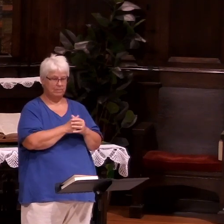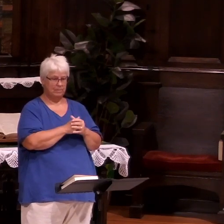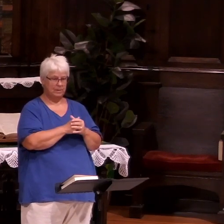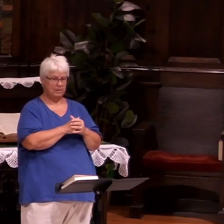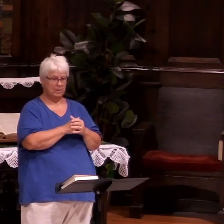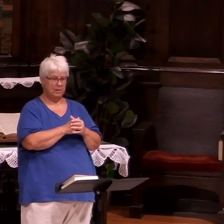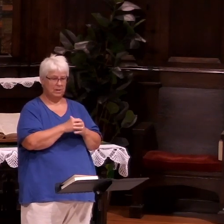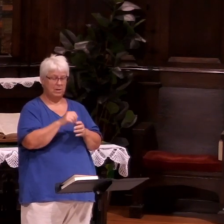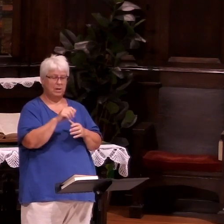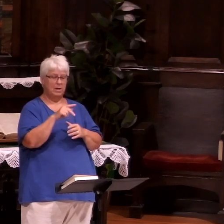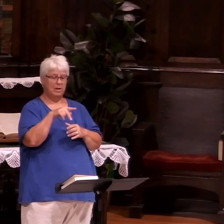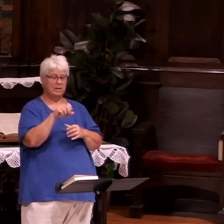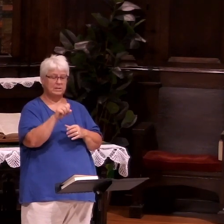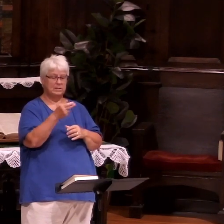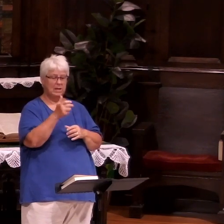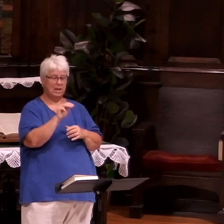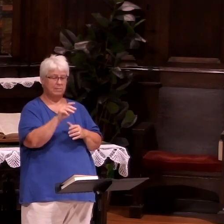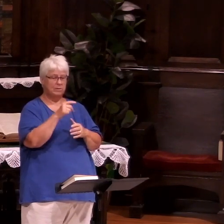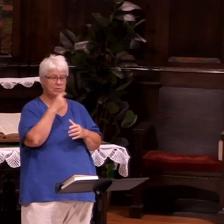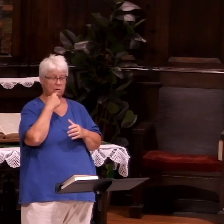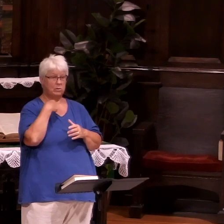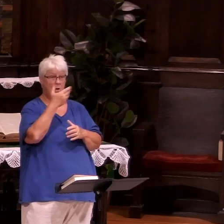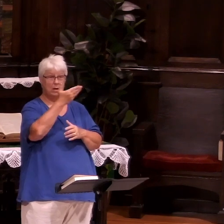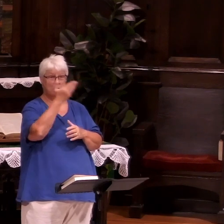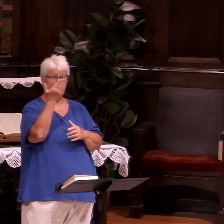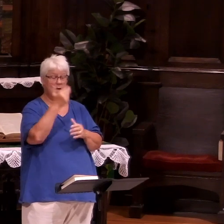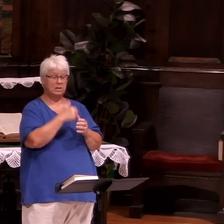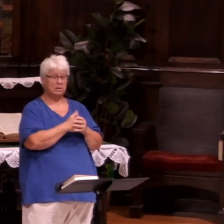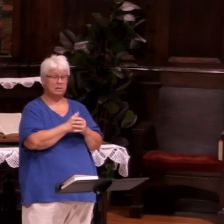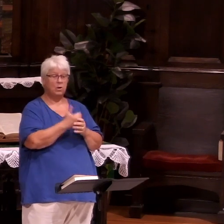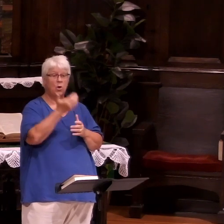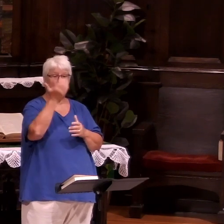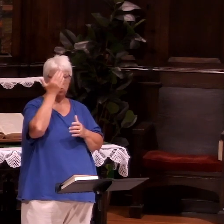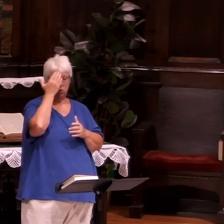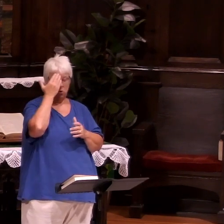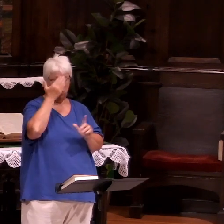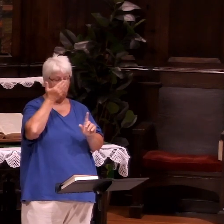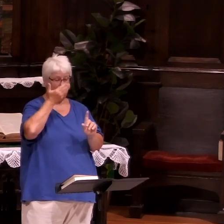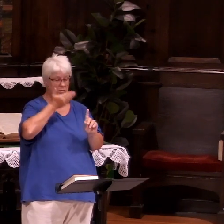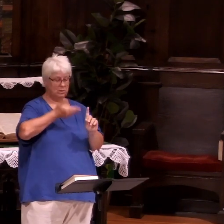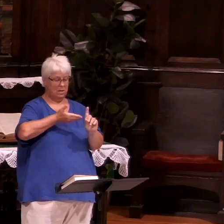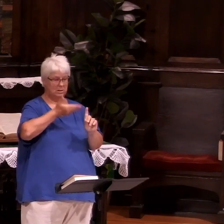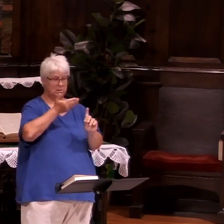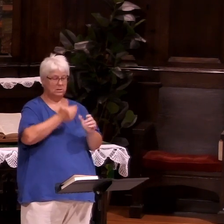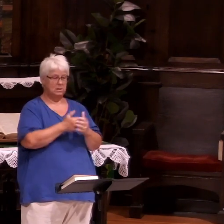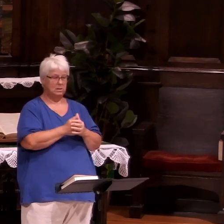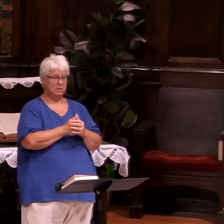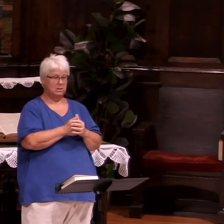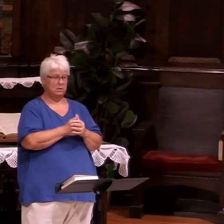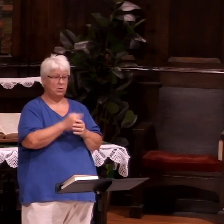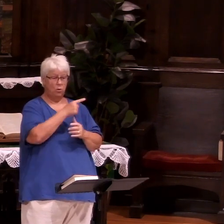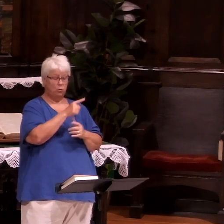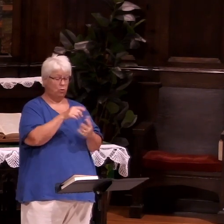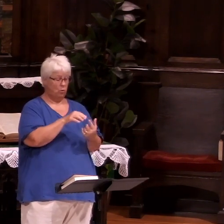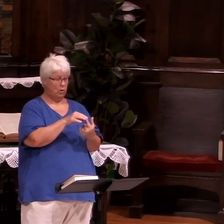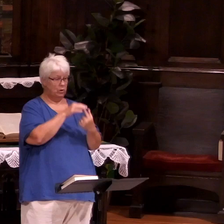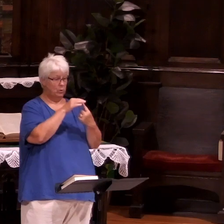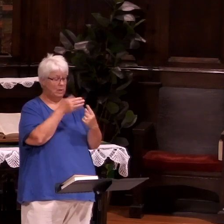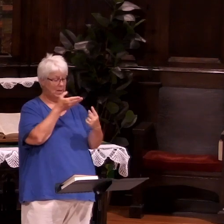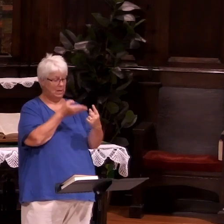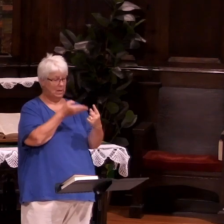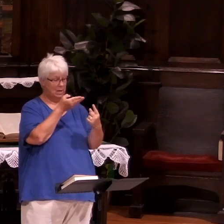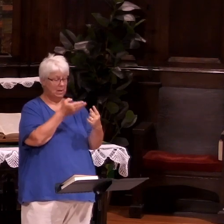The psalmist tells us that God knows us and that we are unique